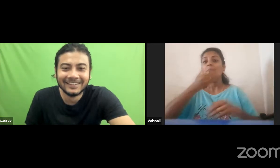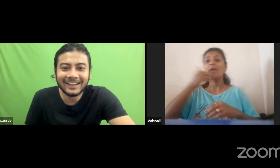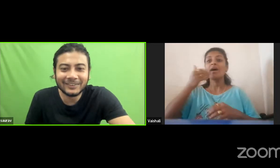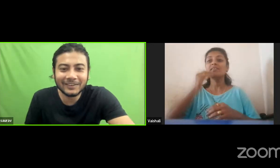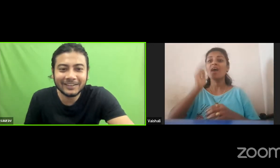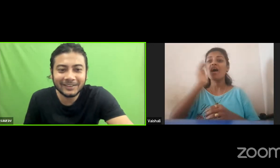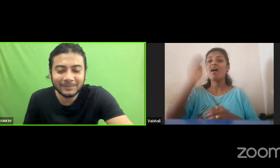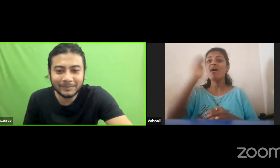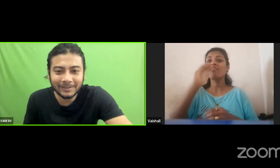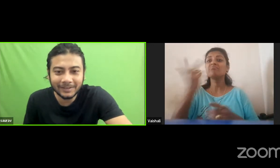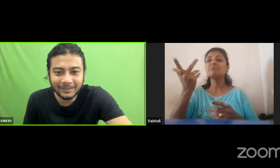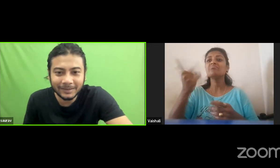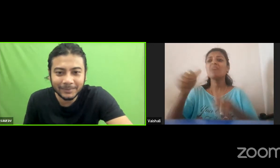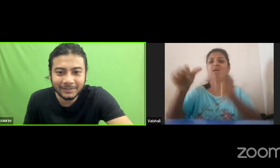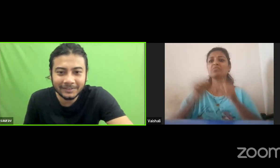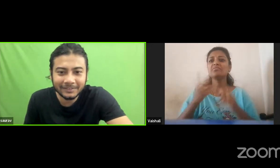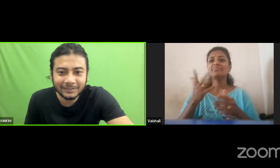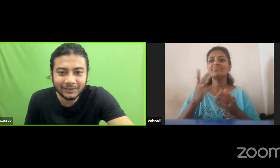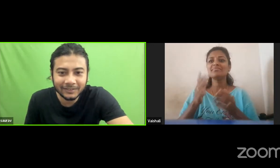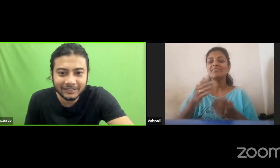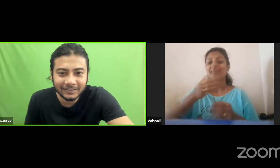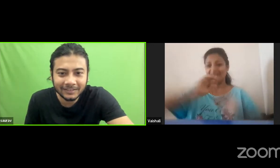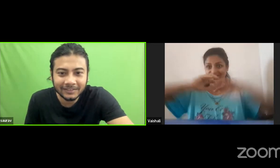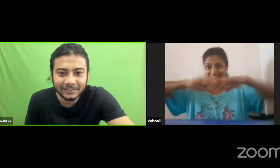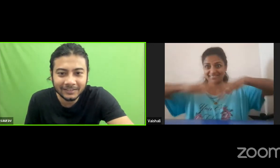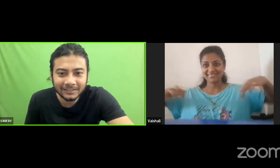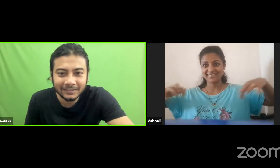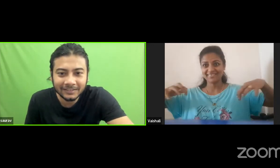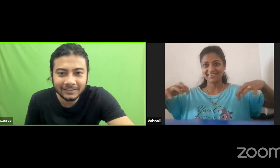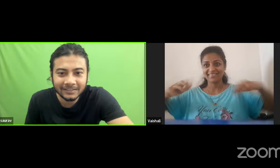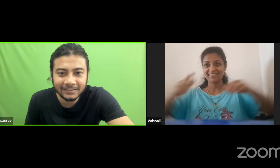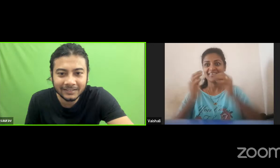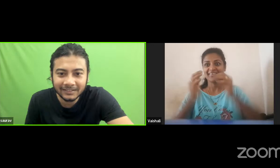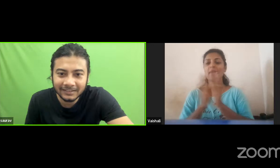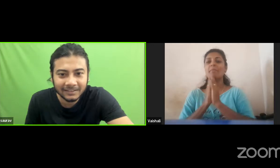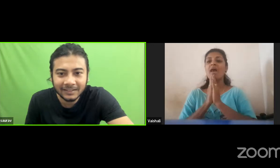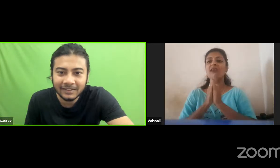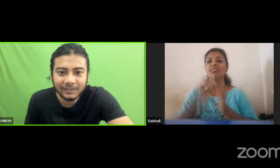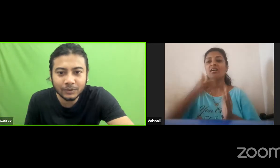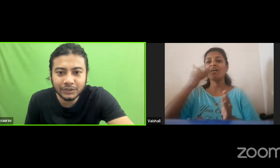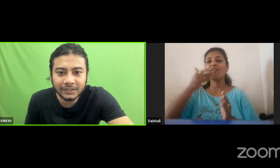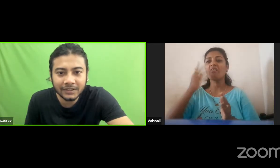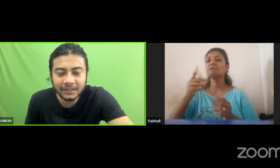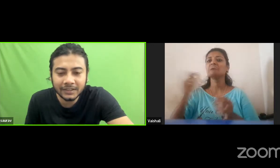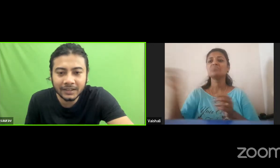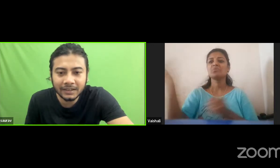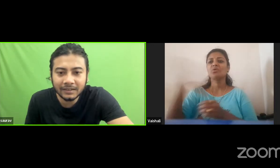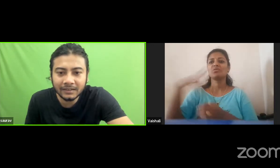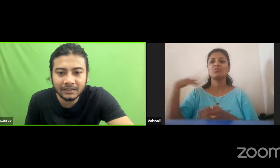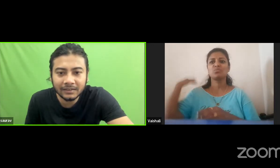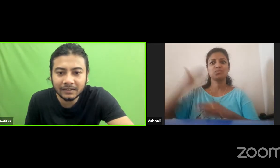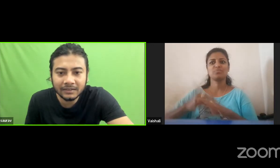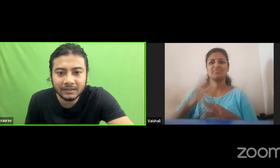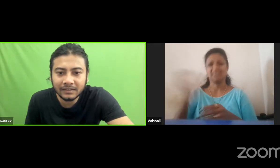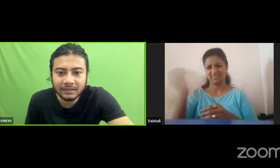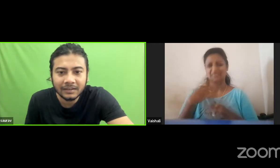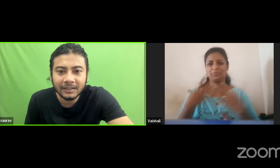I told her, keep it short. Short. Yeah. So she says that it's